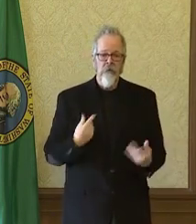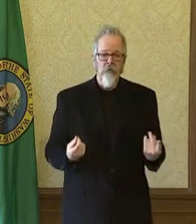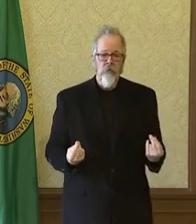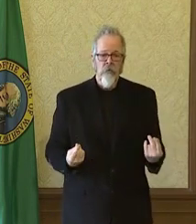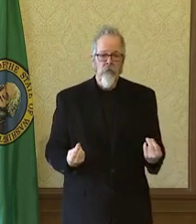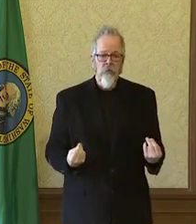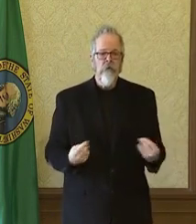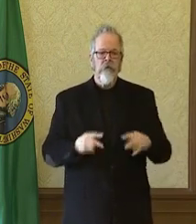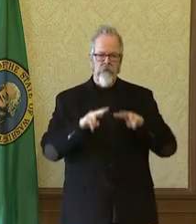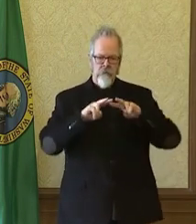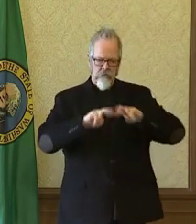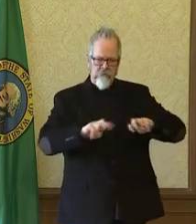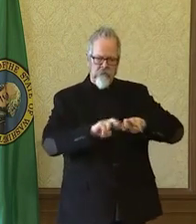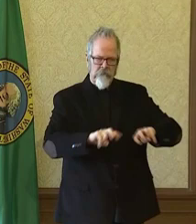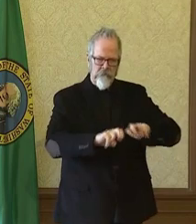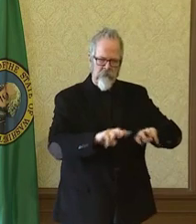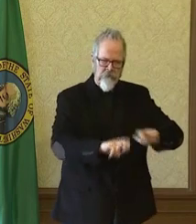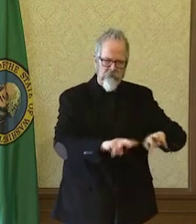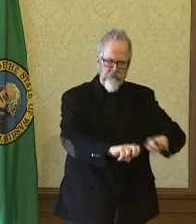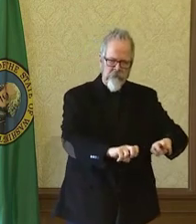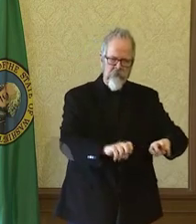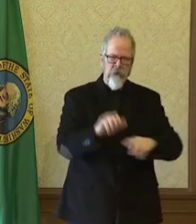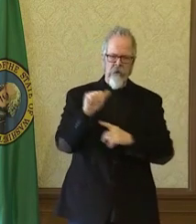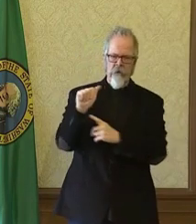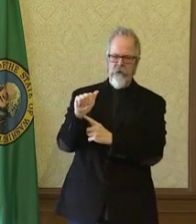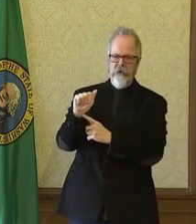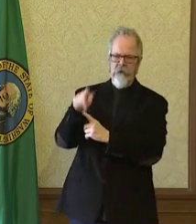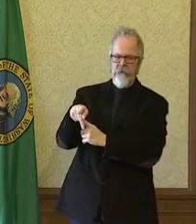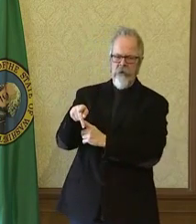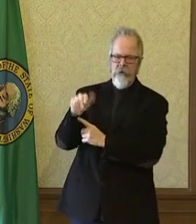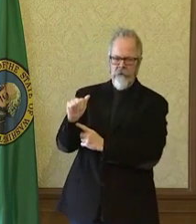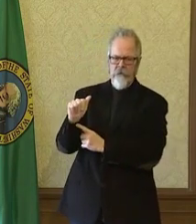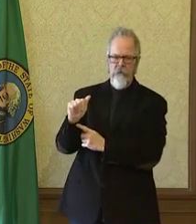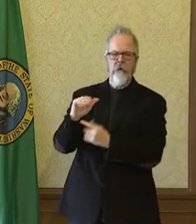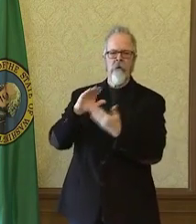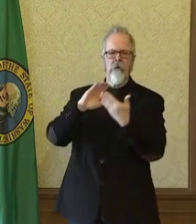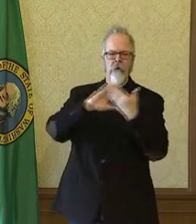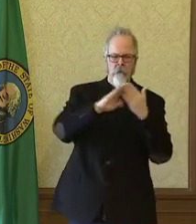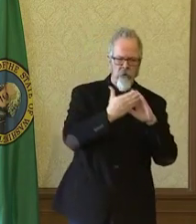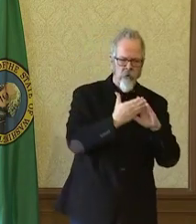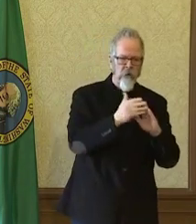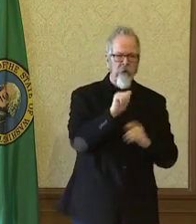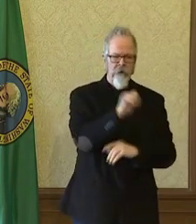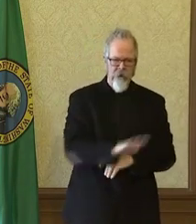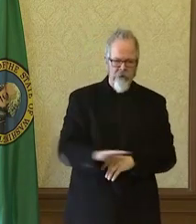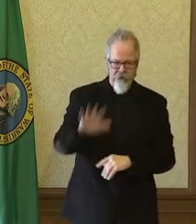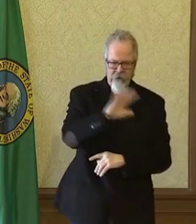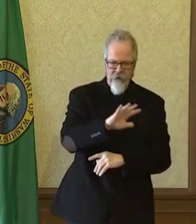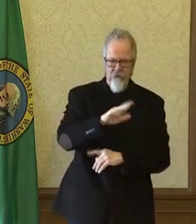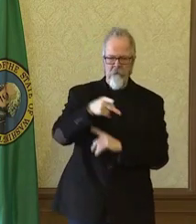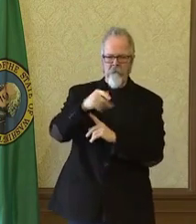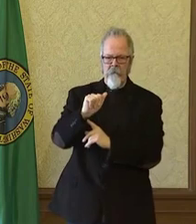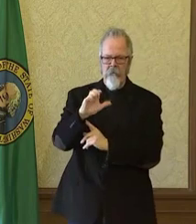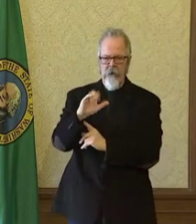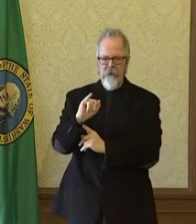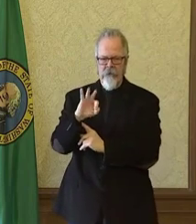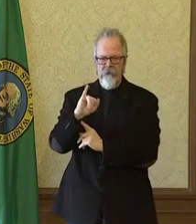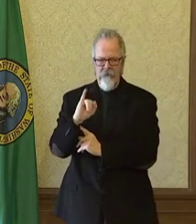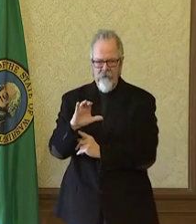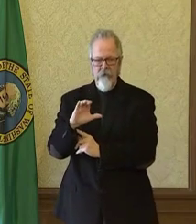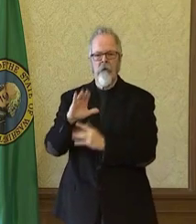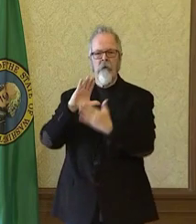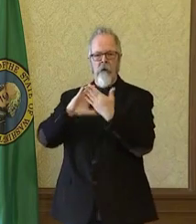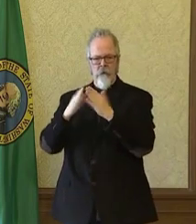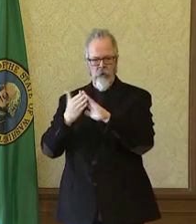in Washington State. And we subsequently advise the governor and state agencies like Commerce on programs that would impact our